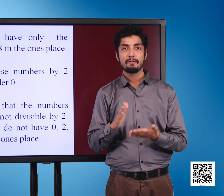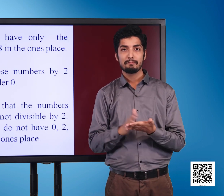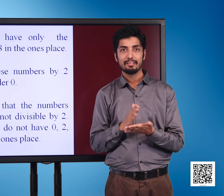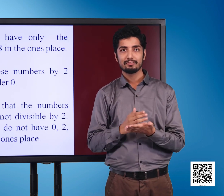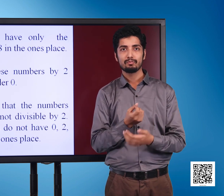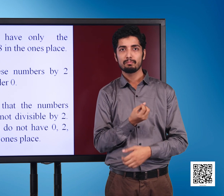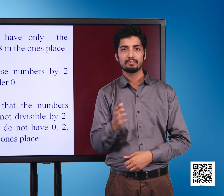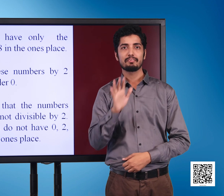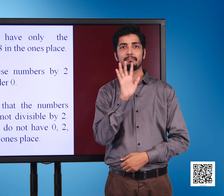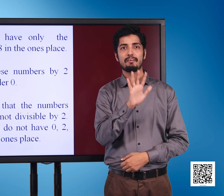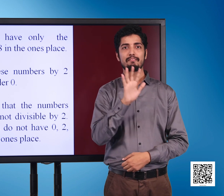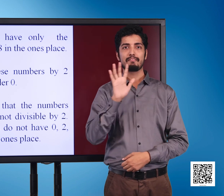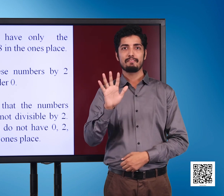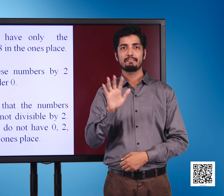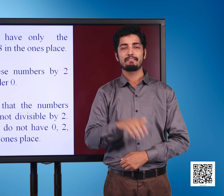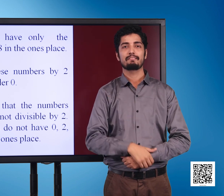Page 55.